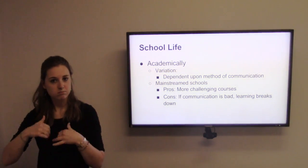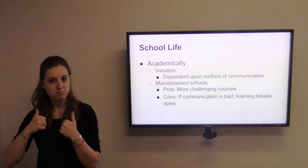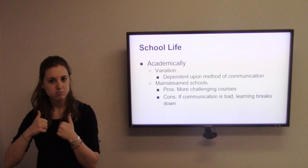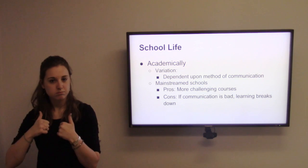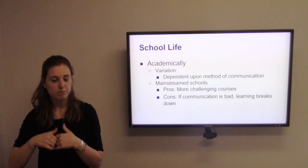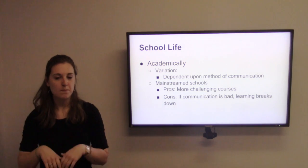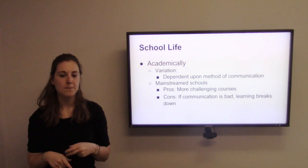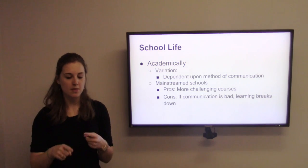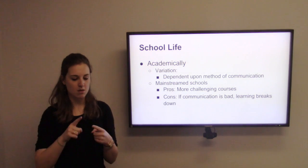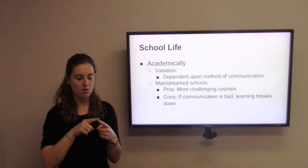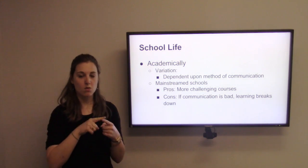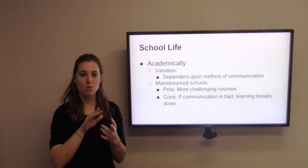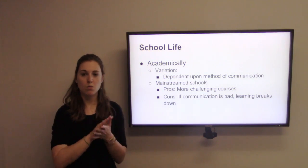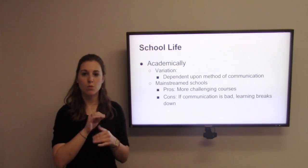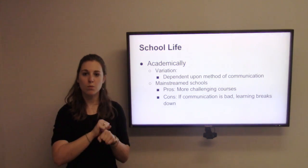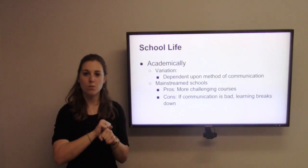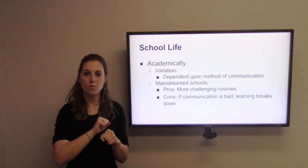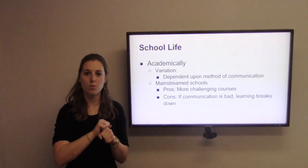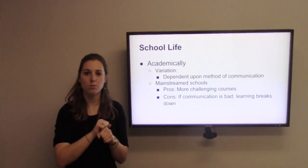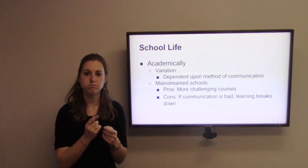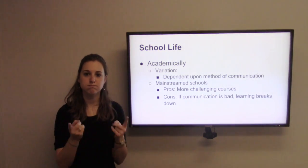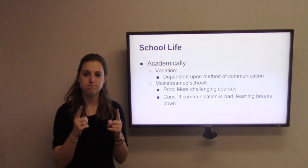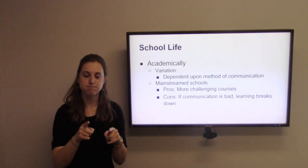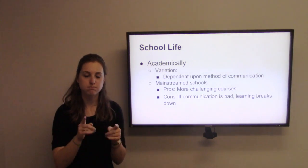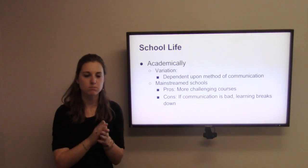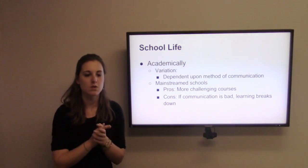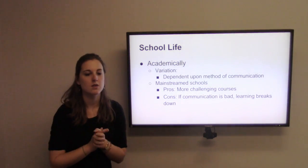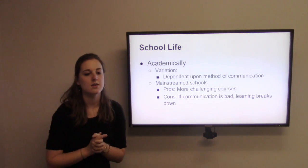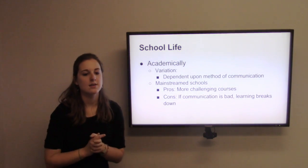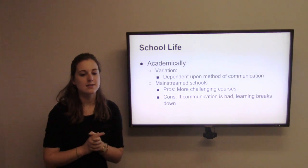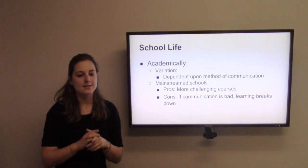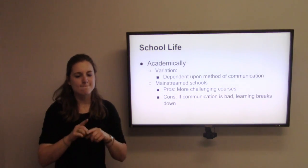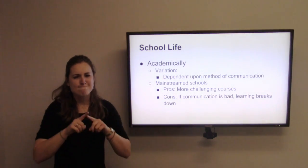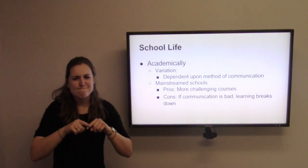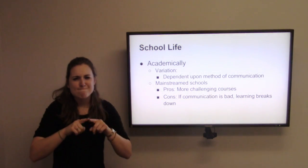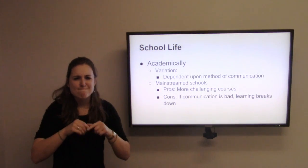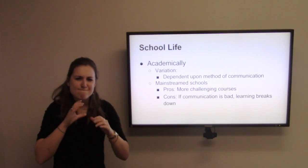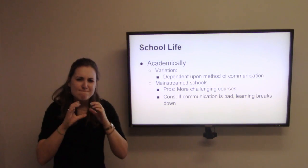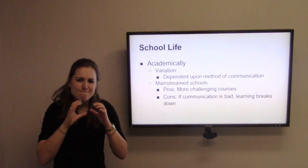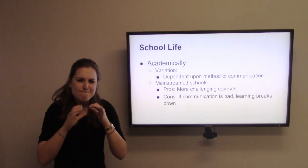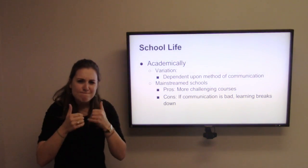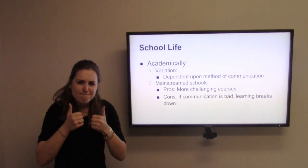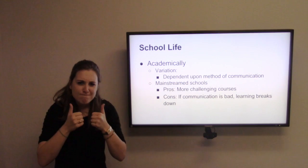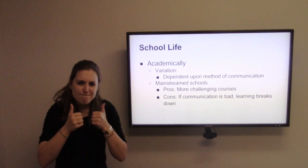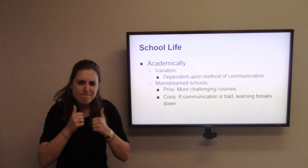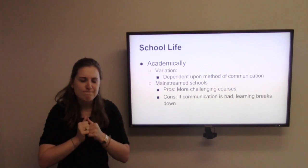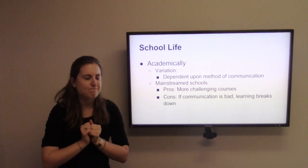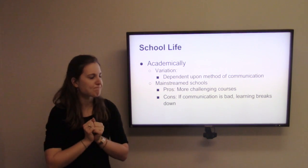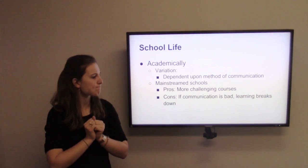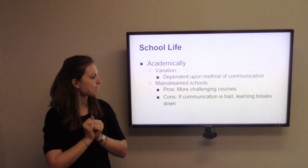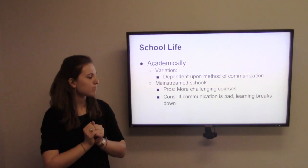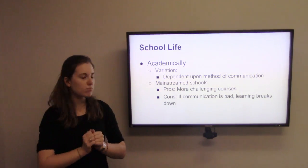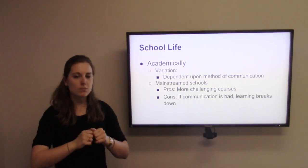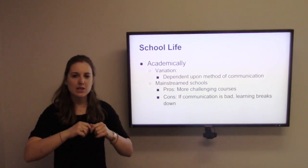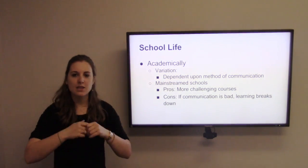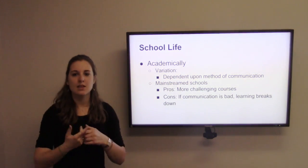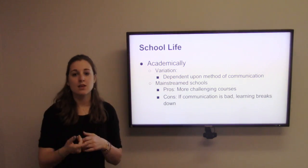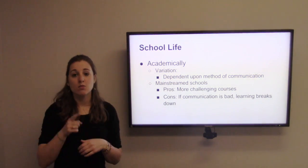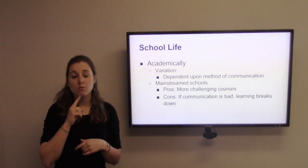Academically, the ability to do well depends on the ability to communicate